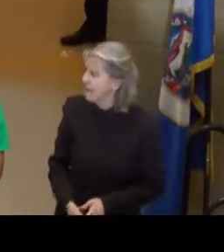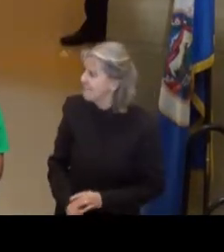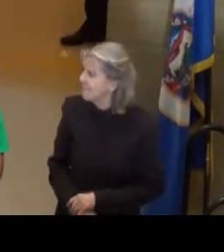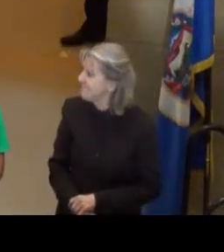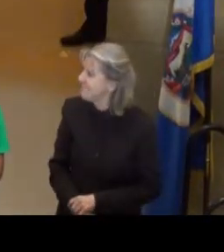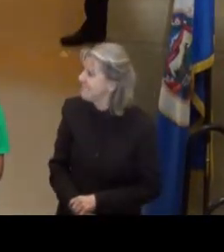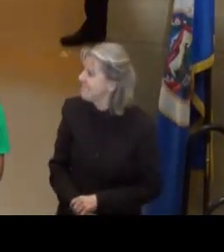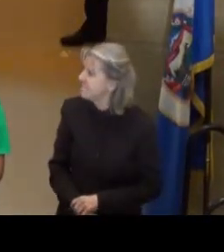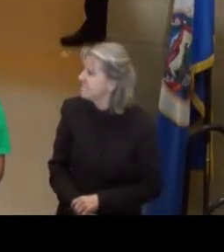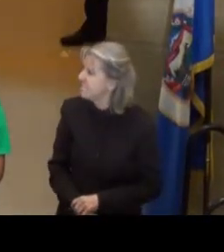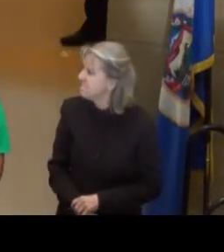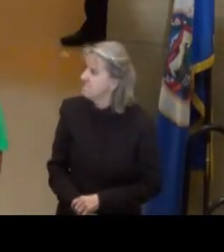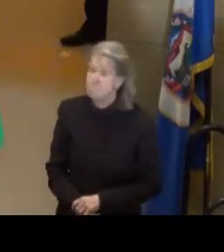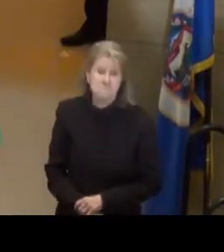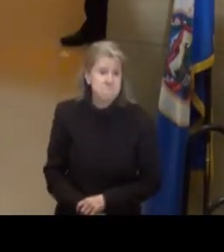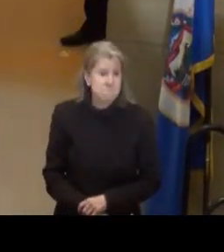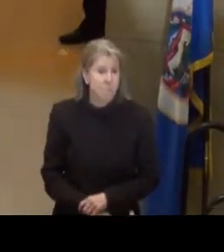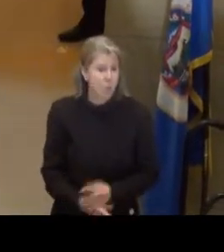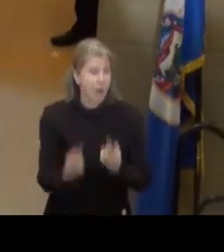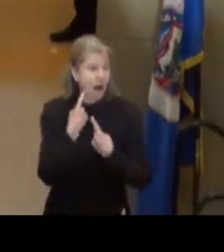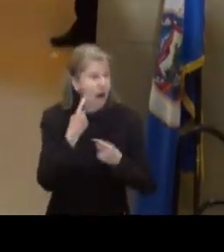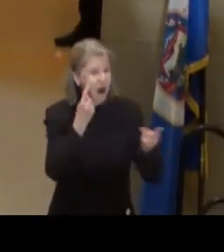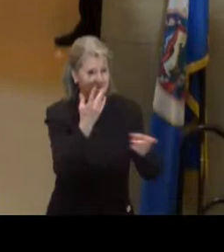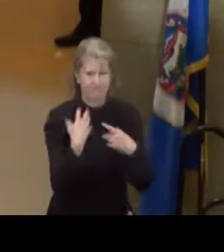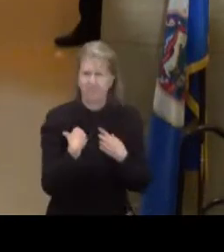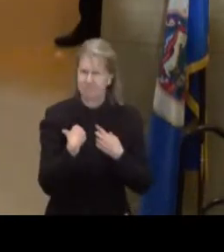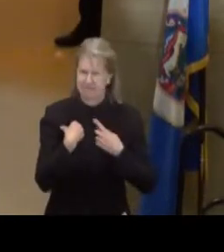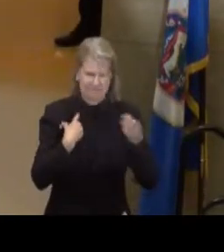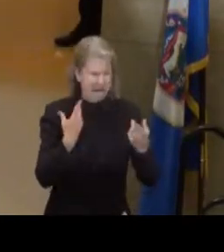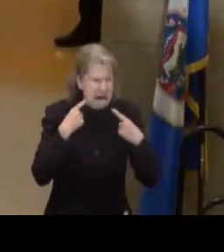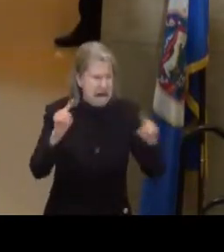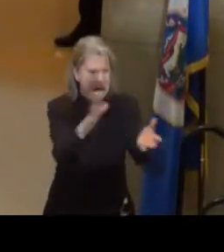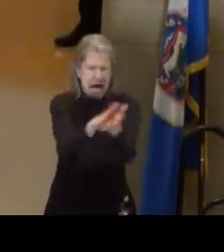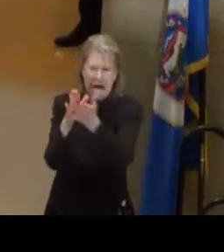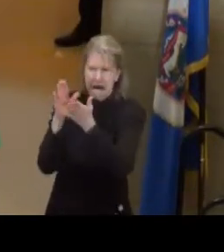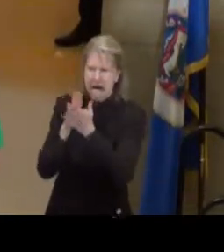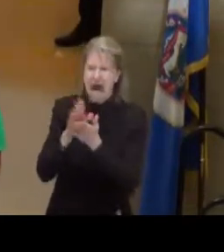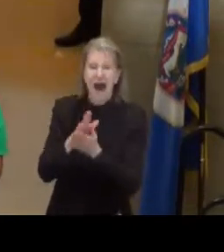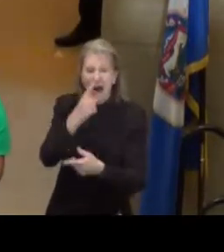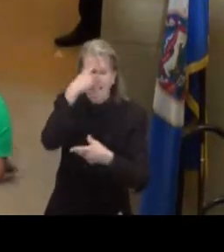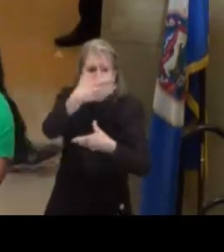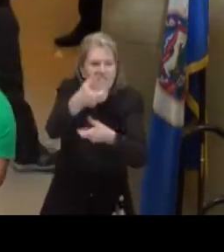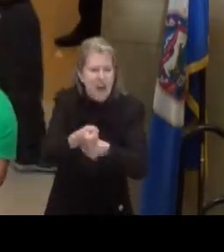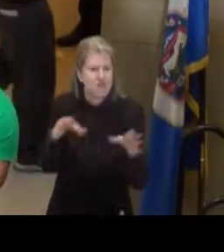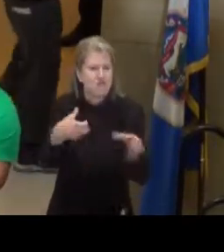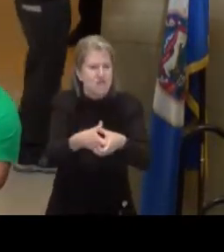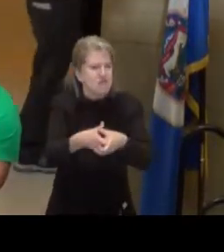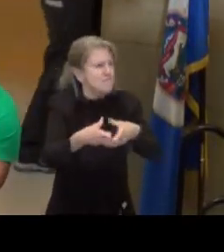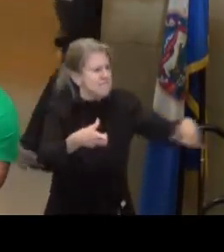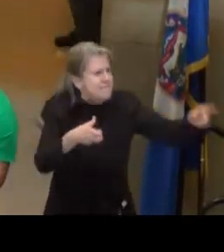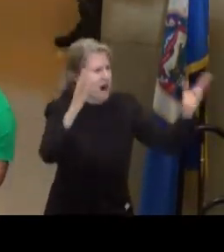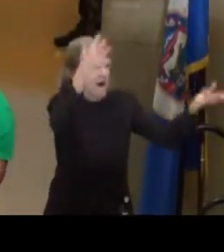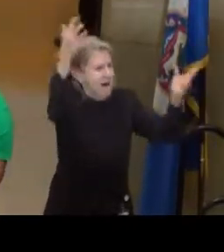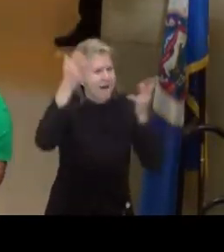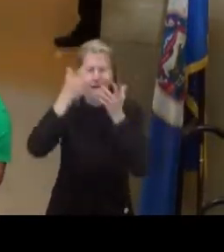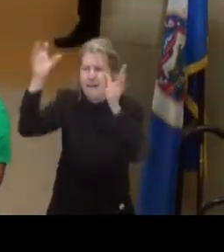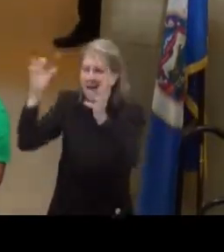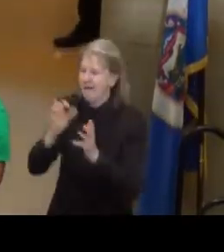school. And I just want to shout out for all the coalitions that are here today. Make some noise if you're here with the faith group.